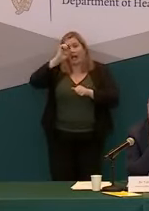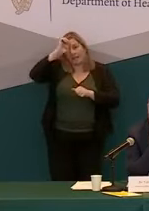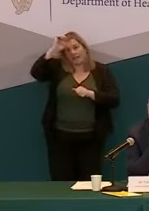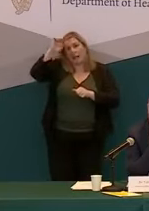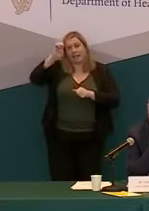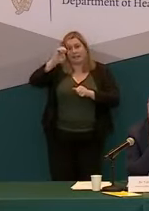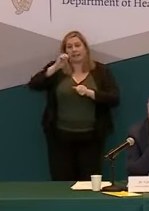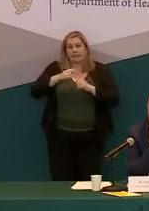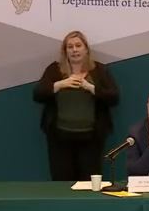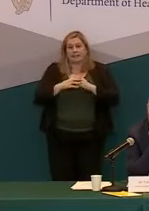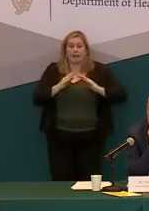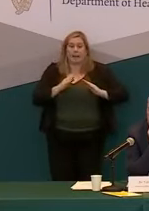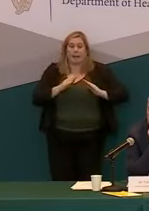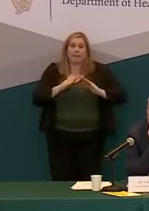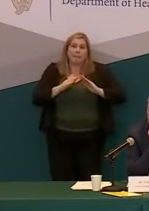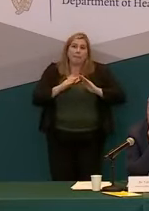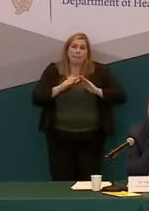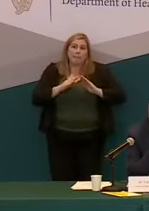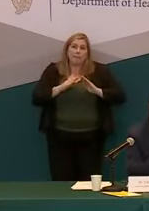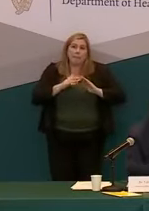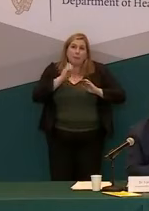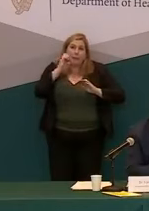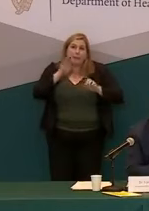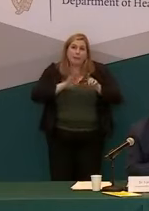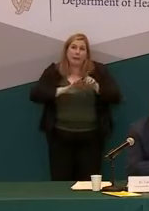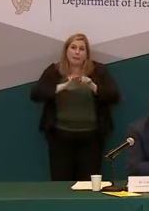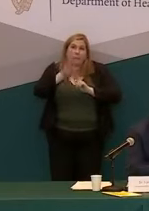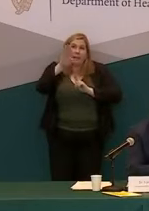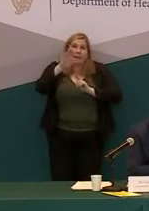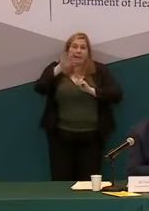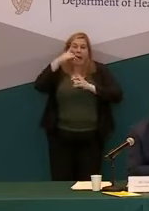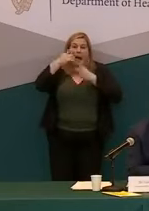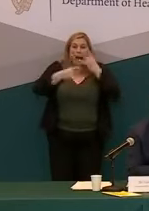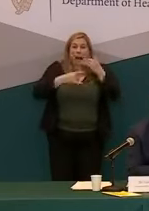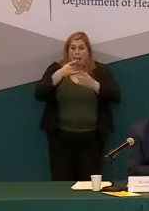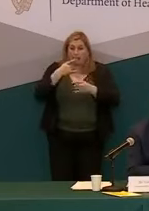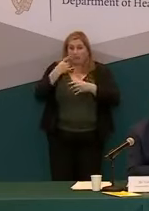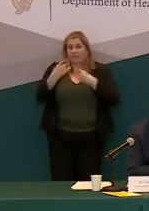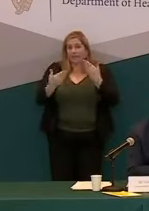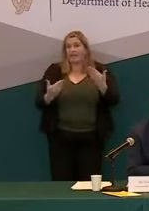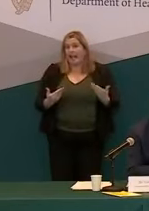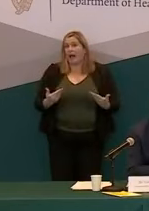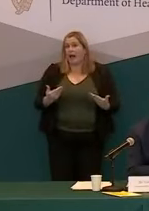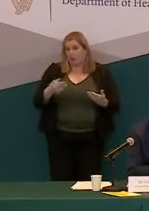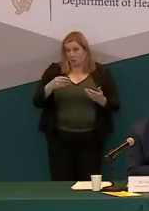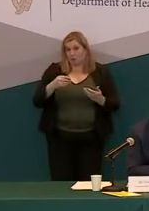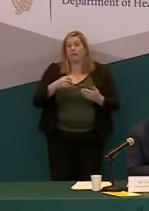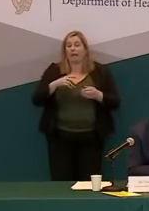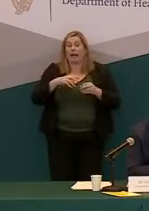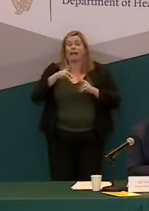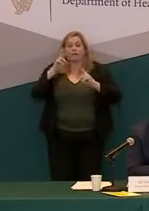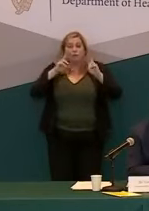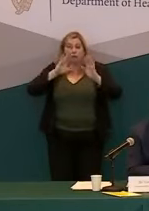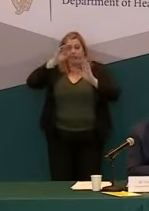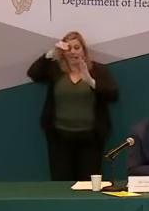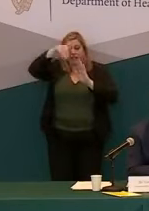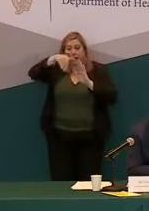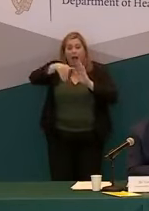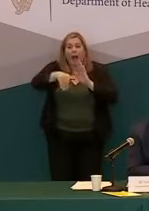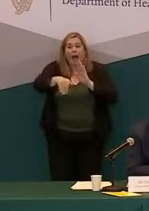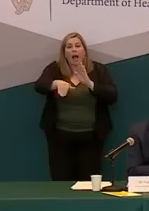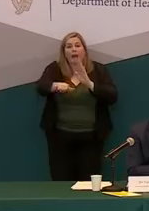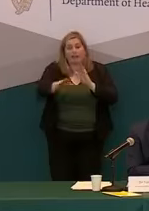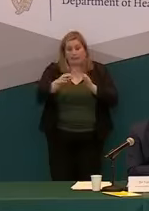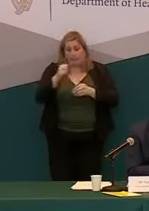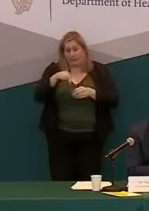A peak of cases occurring around now, and we should be seeing a decline in cases into the coming